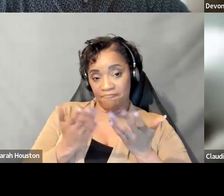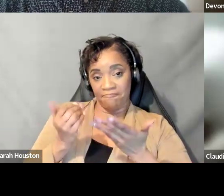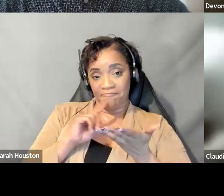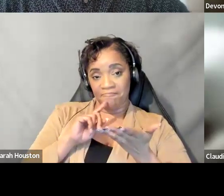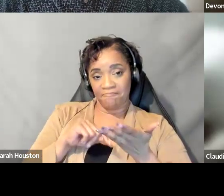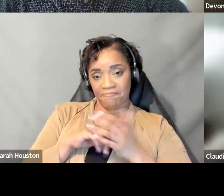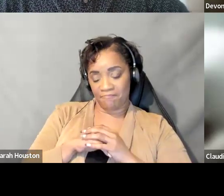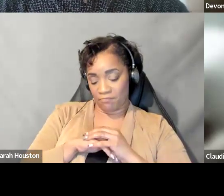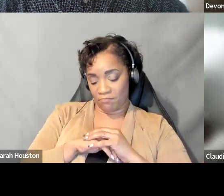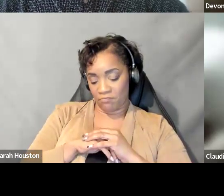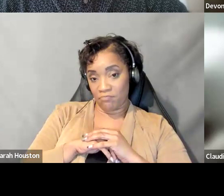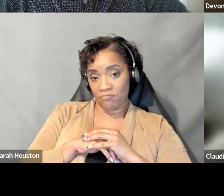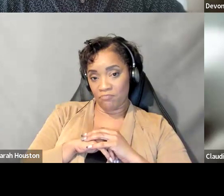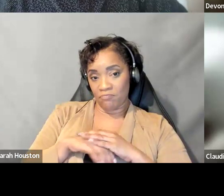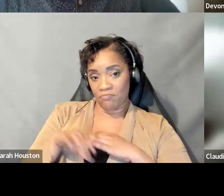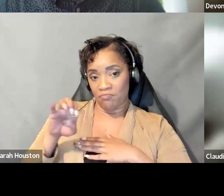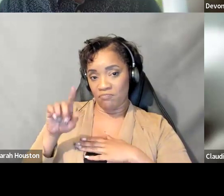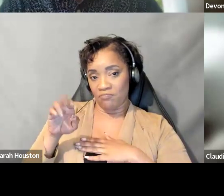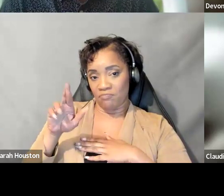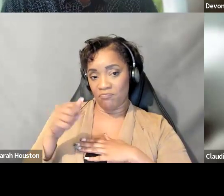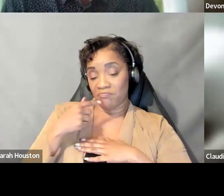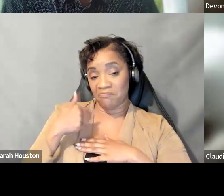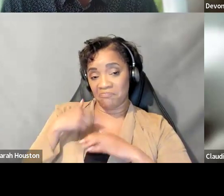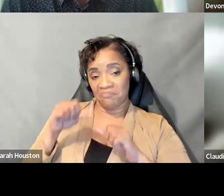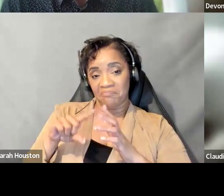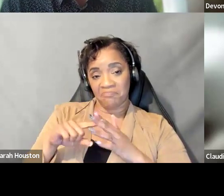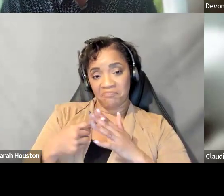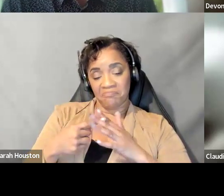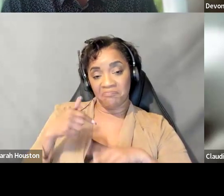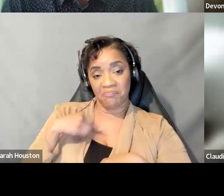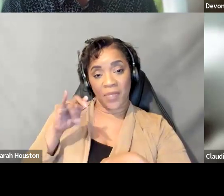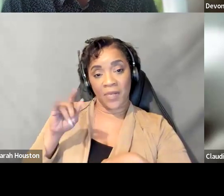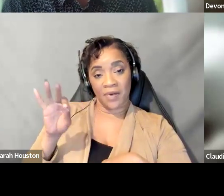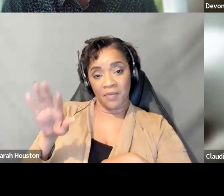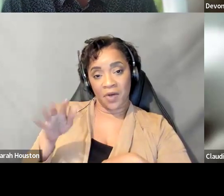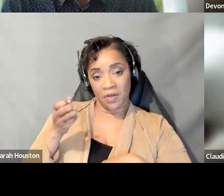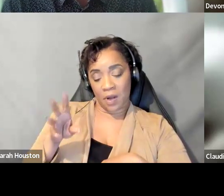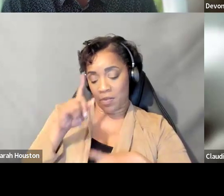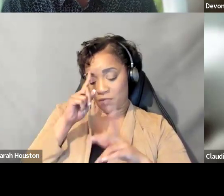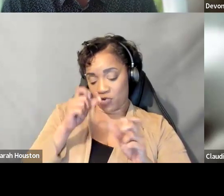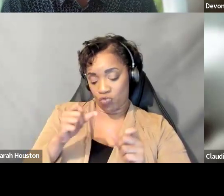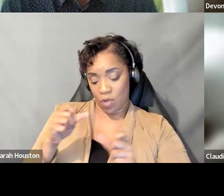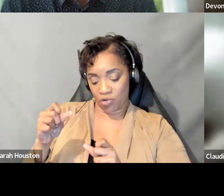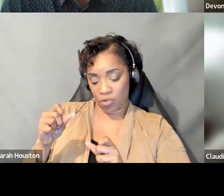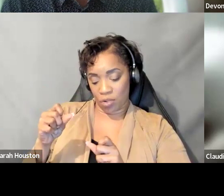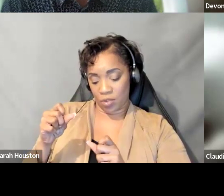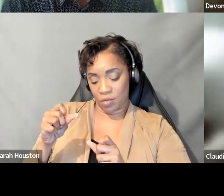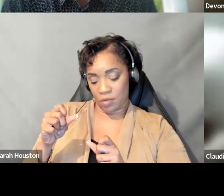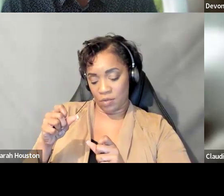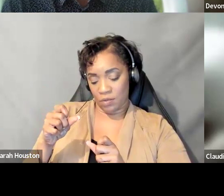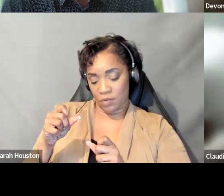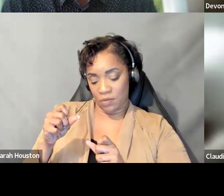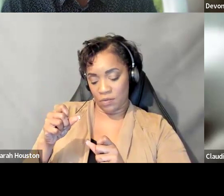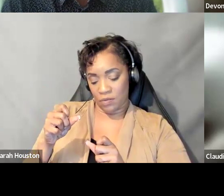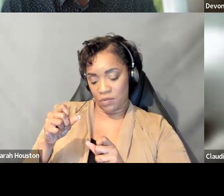I can start. I think that, I mentioned a couple strategies in the talk